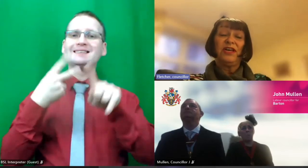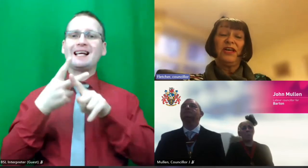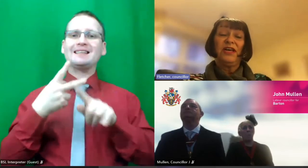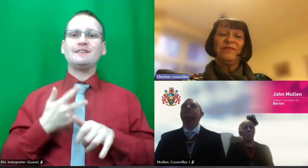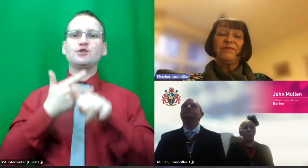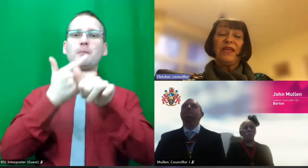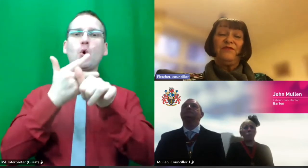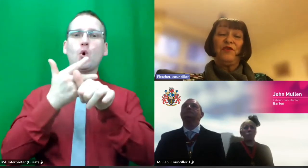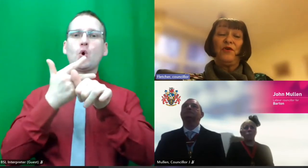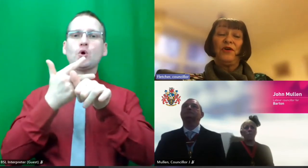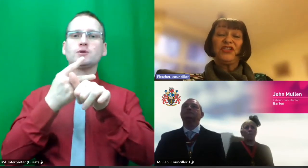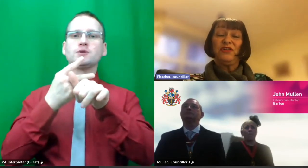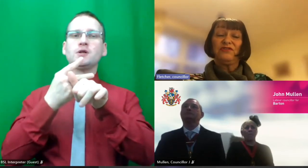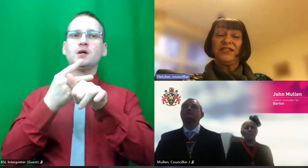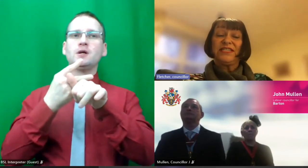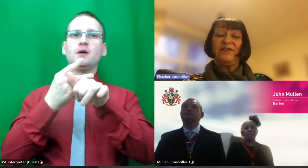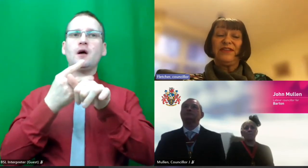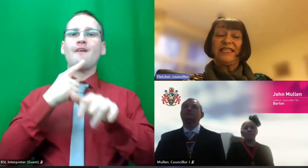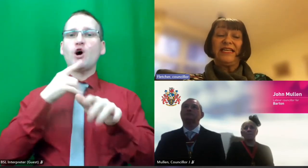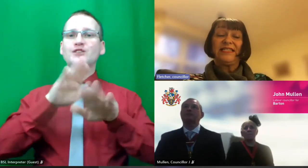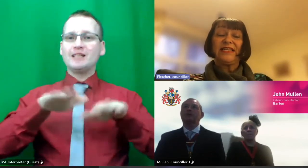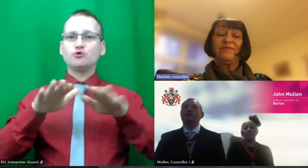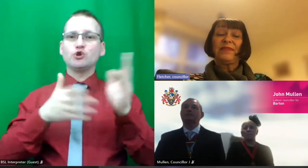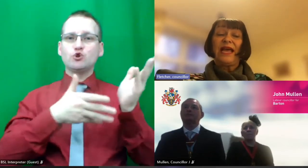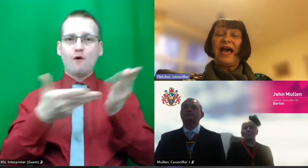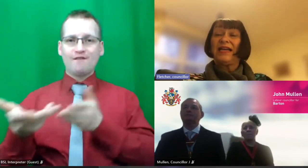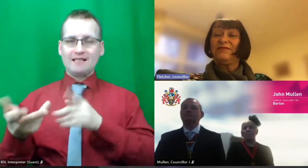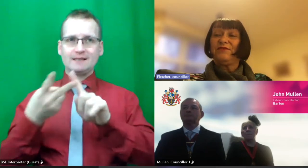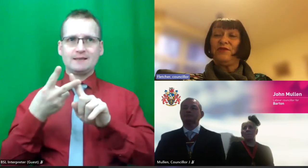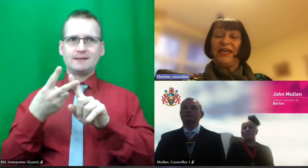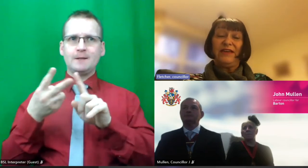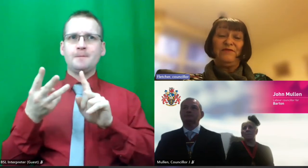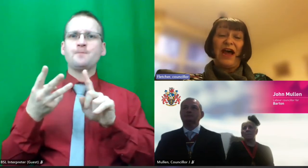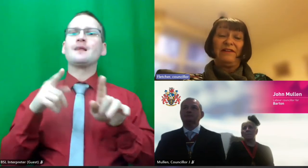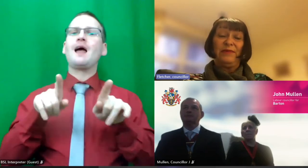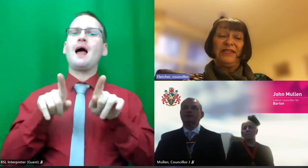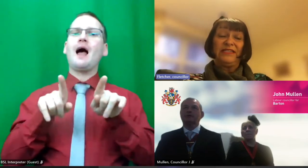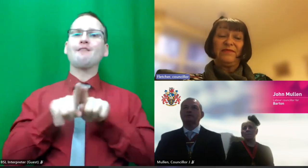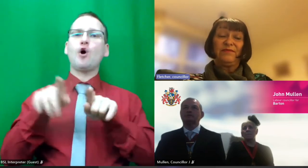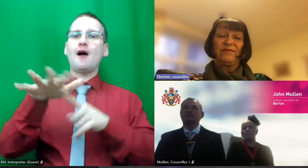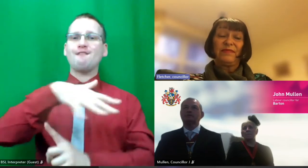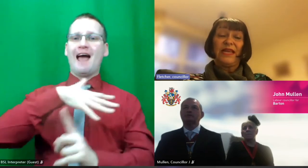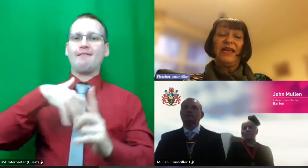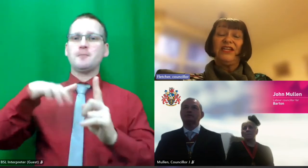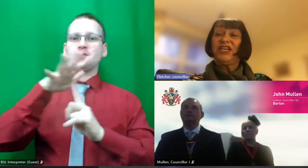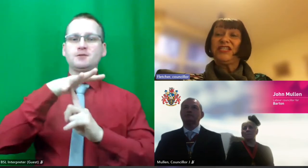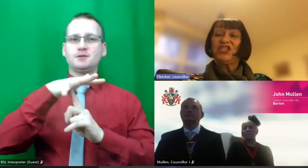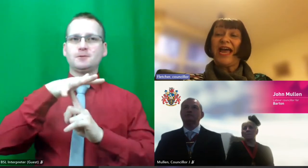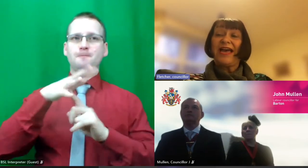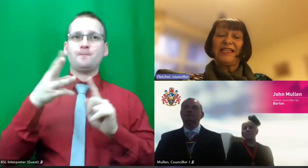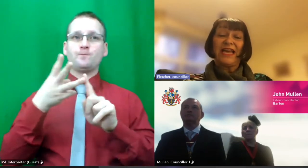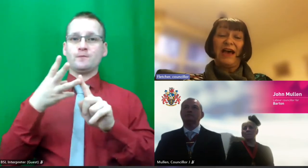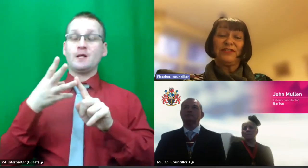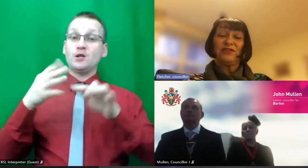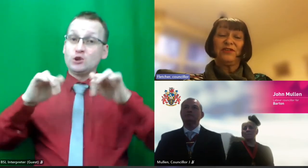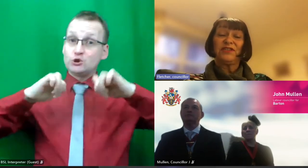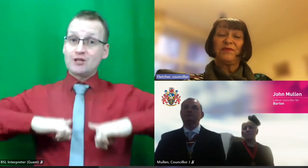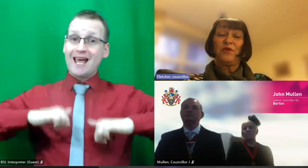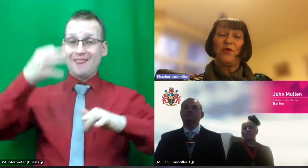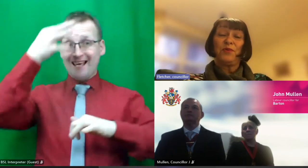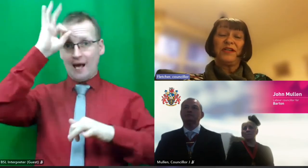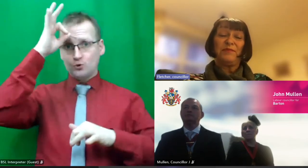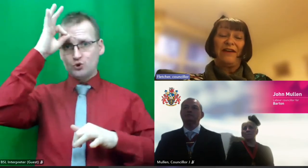support for children's services and for the environment. She has chaired the